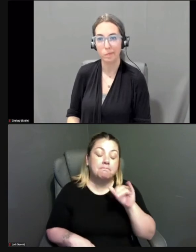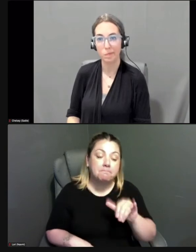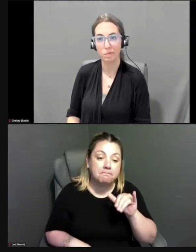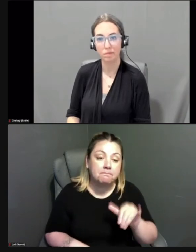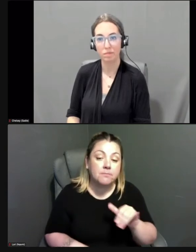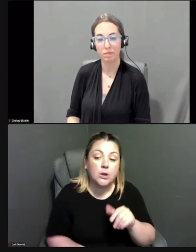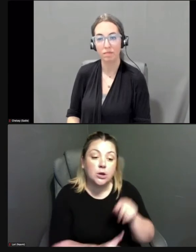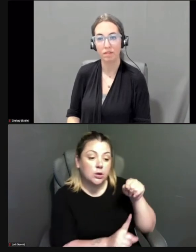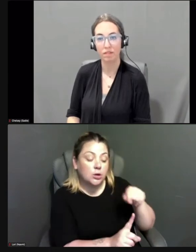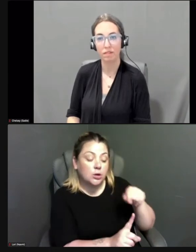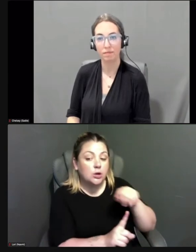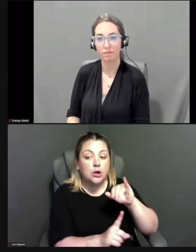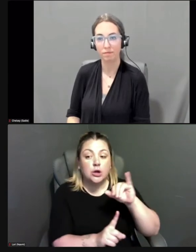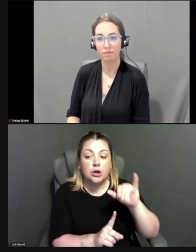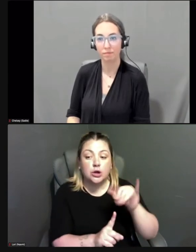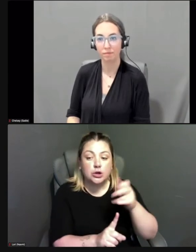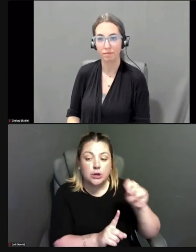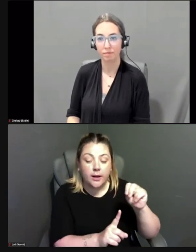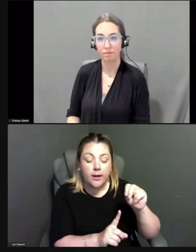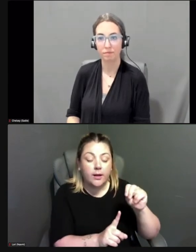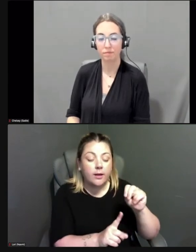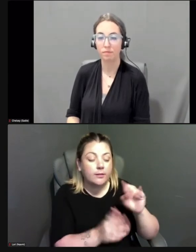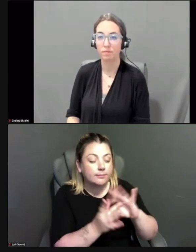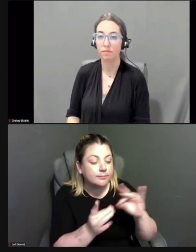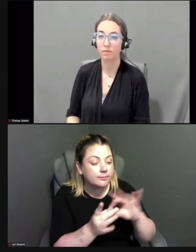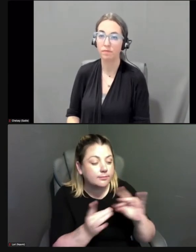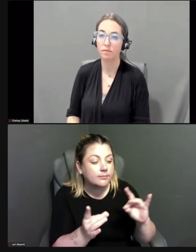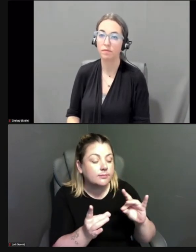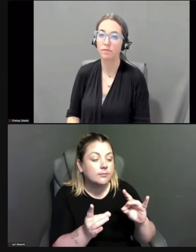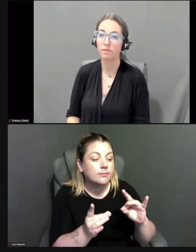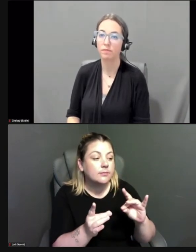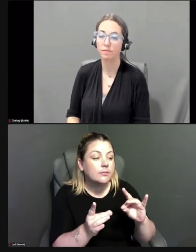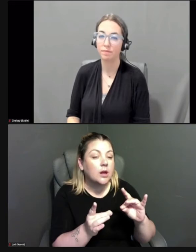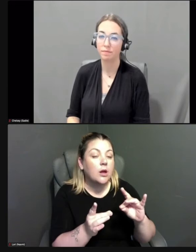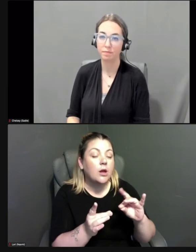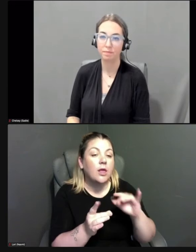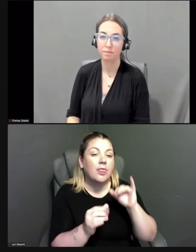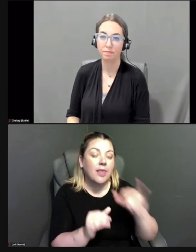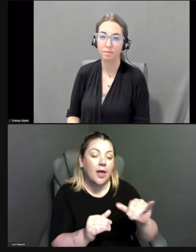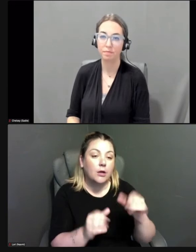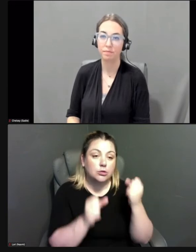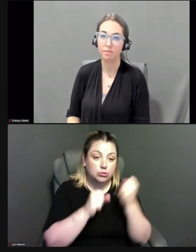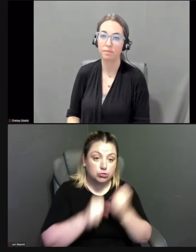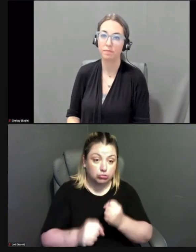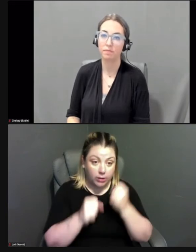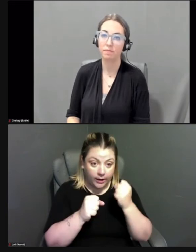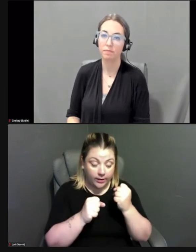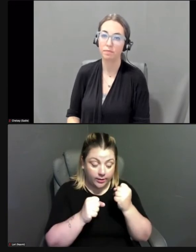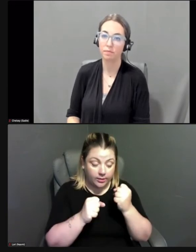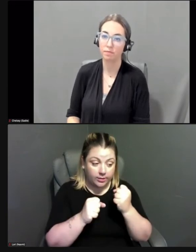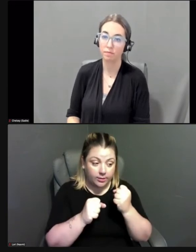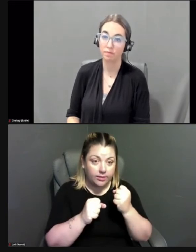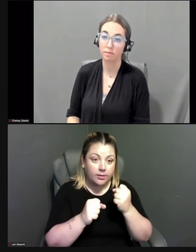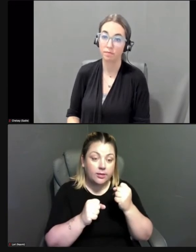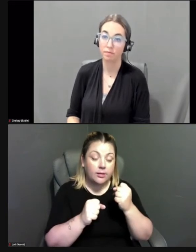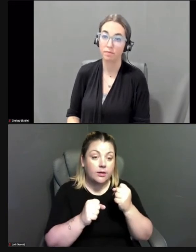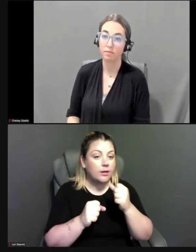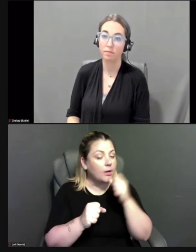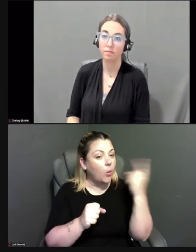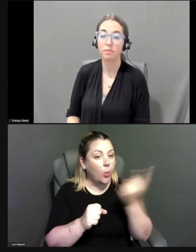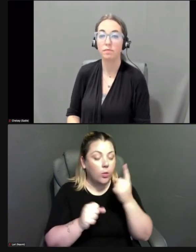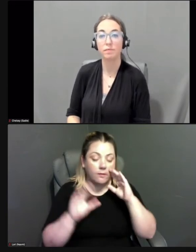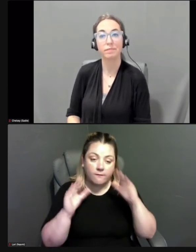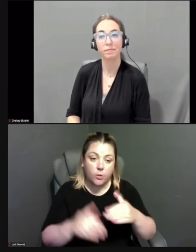she talked a lot about how strength carried like outside of the gym, which really resonated with me in a